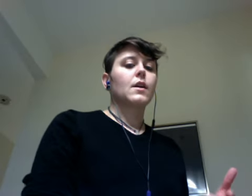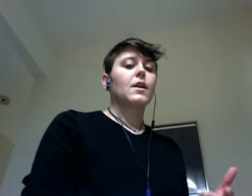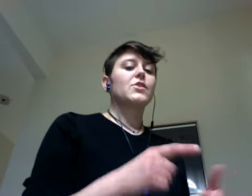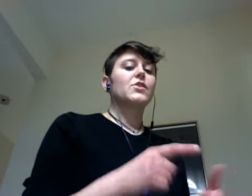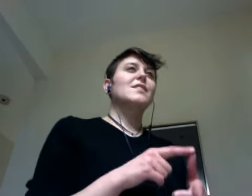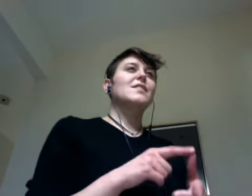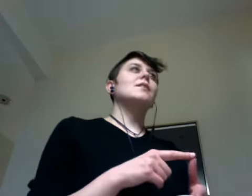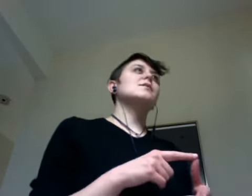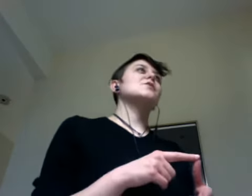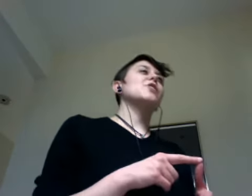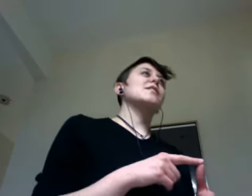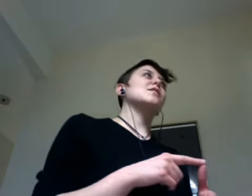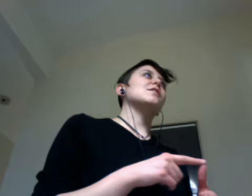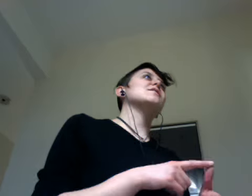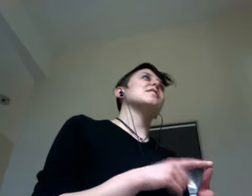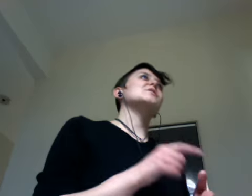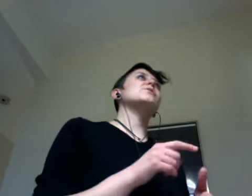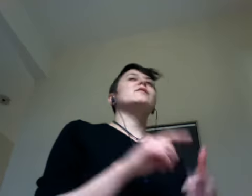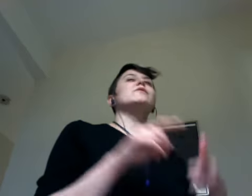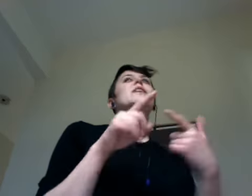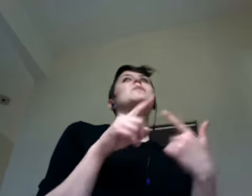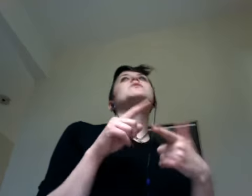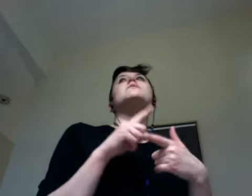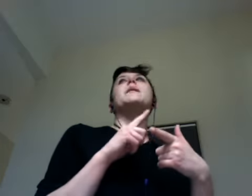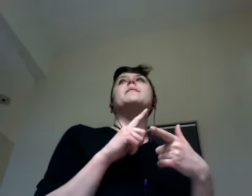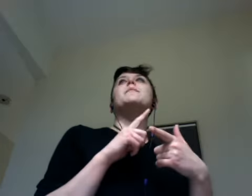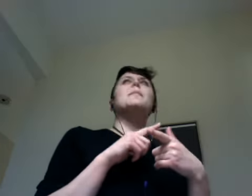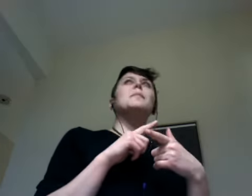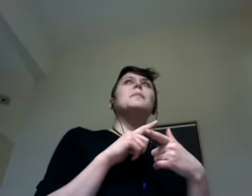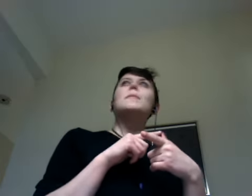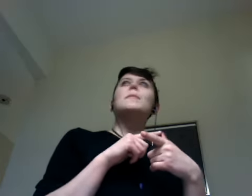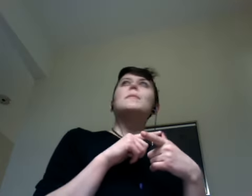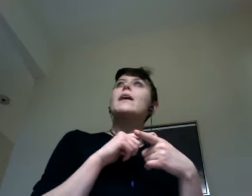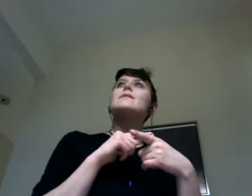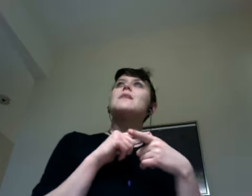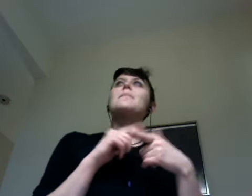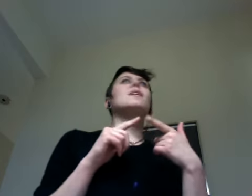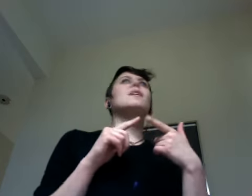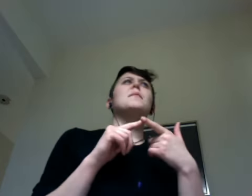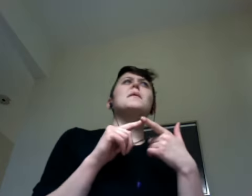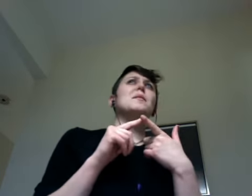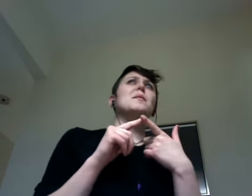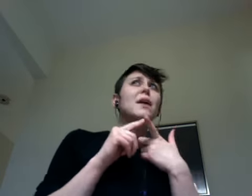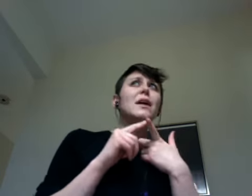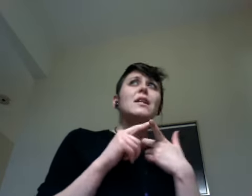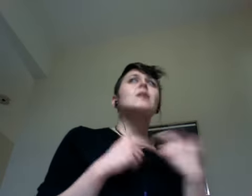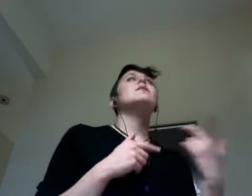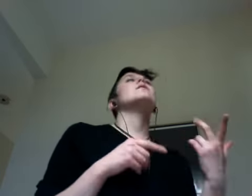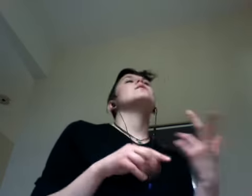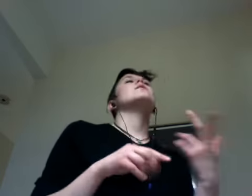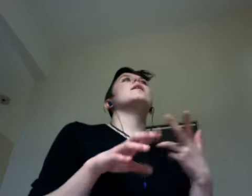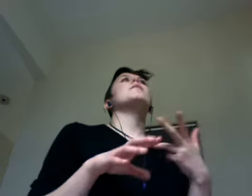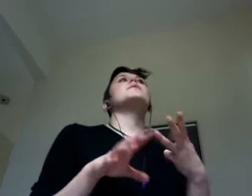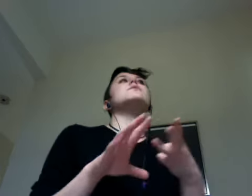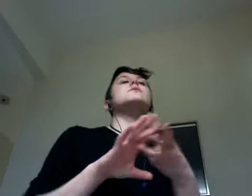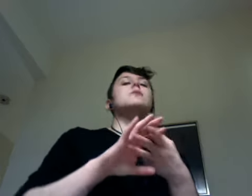She takes a list, she gets lost in the list, which I think is funny, but she says my pipette something, my pipette min, and so this is a list